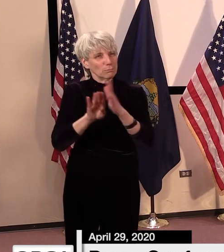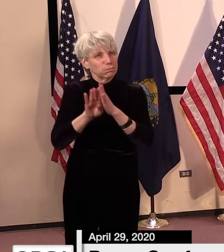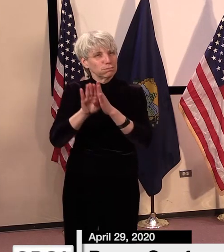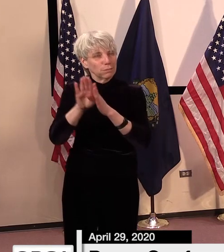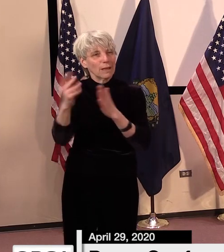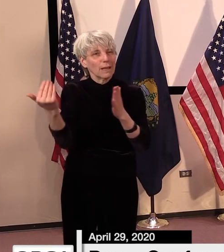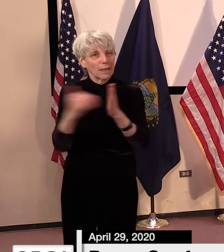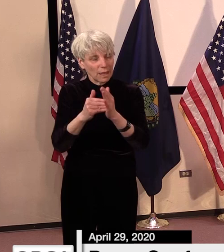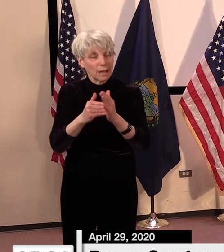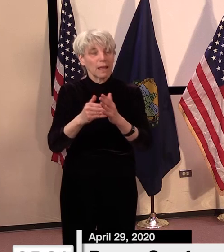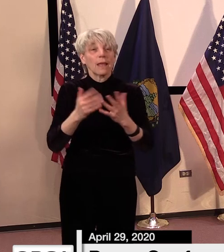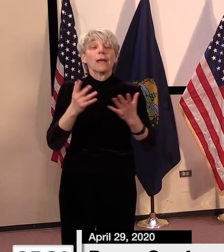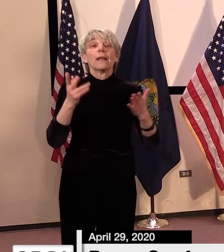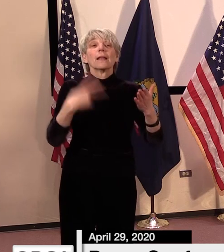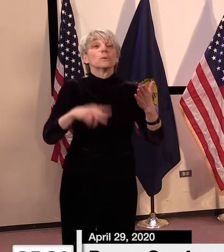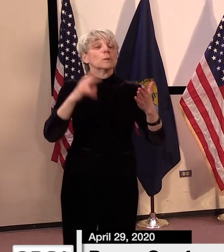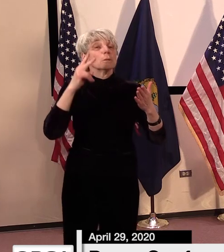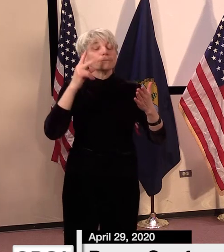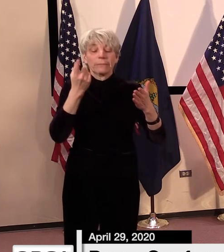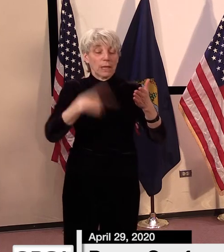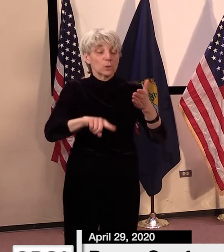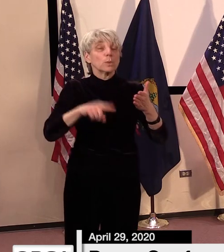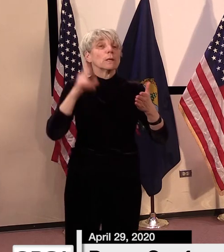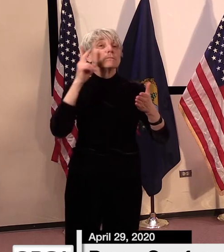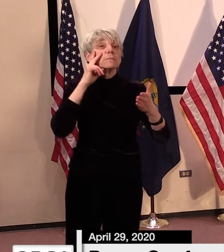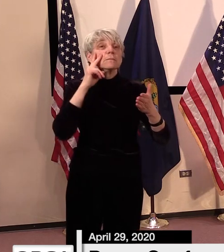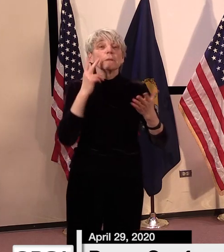Seeing what the trends are doing,